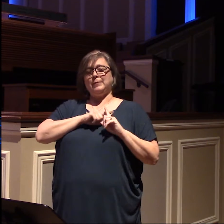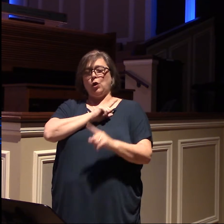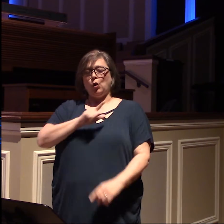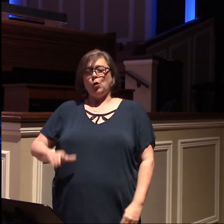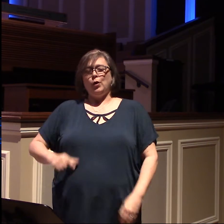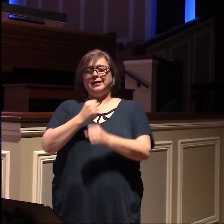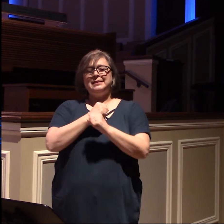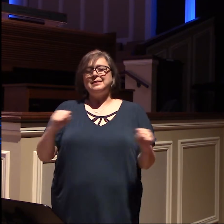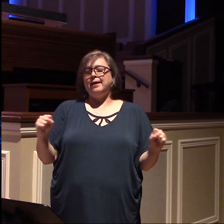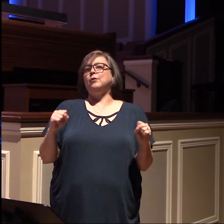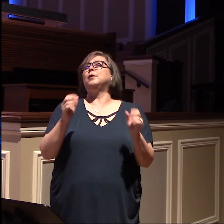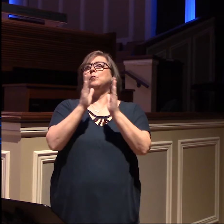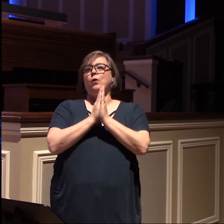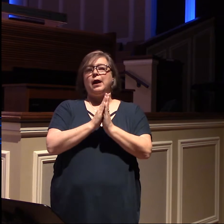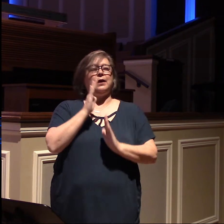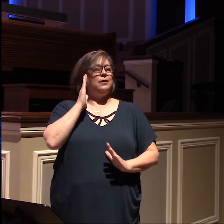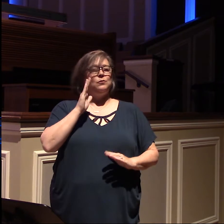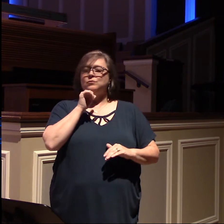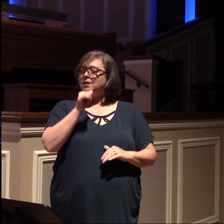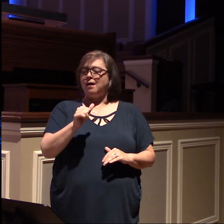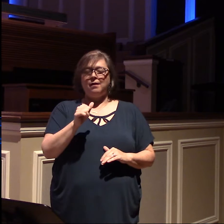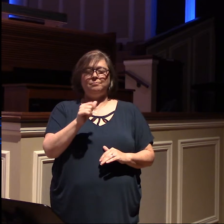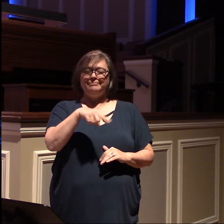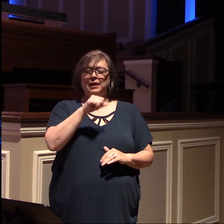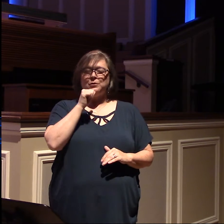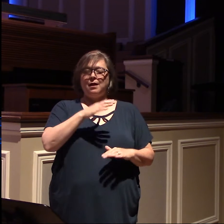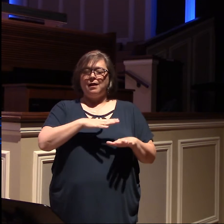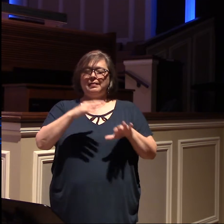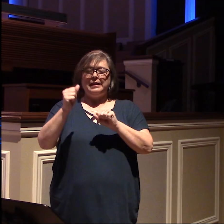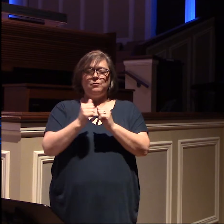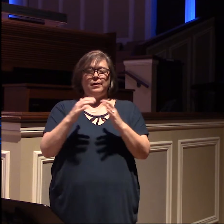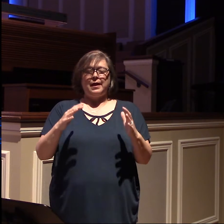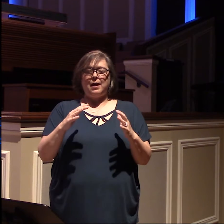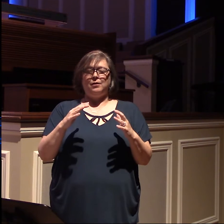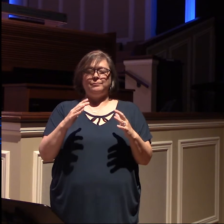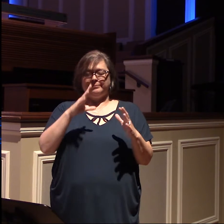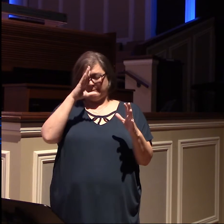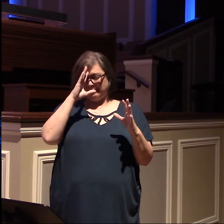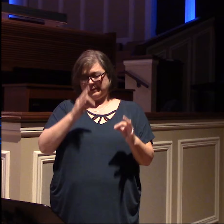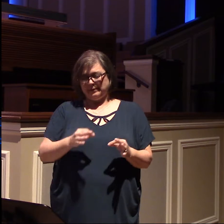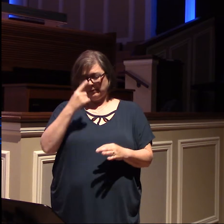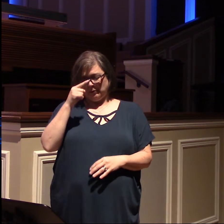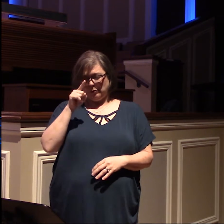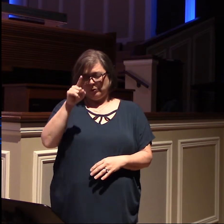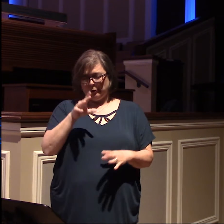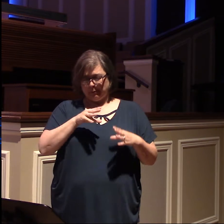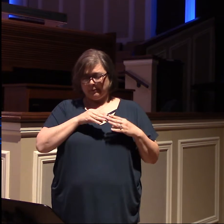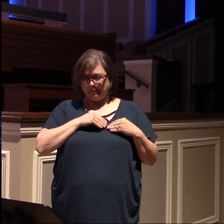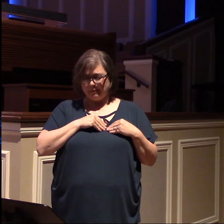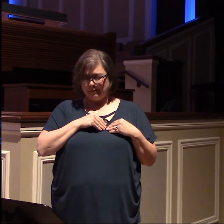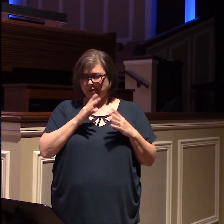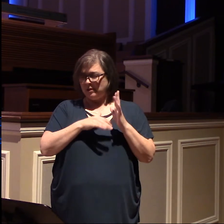without knowing you. So God, teach us today, Father. Help us to worship in spirit and truth. In Christ's name I pray,